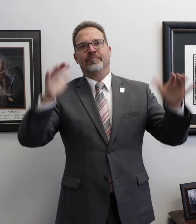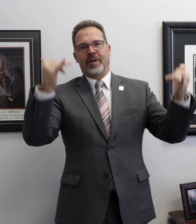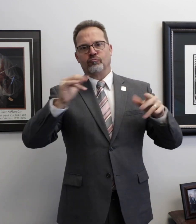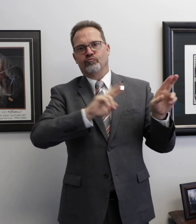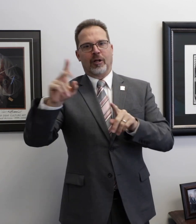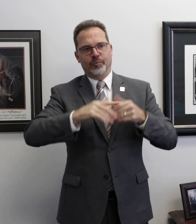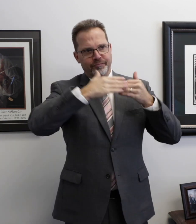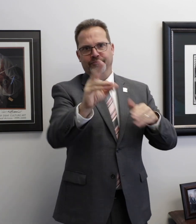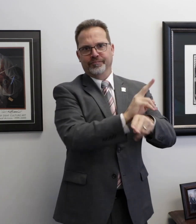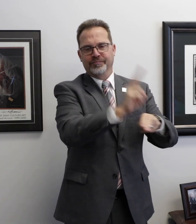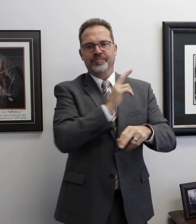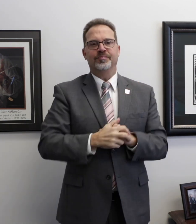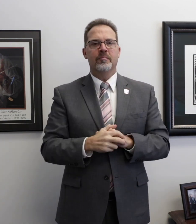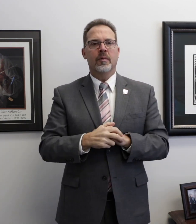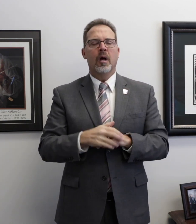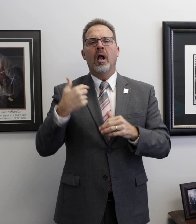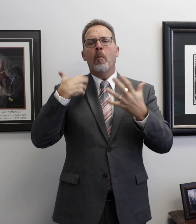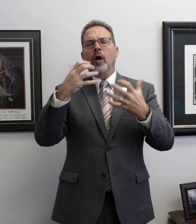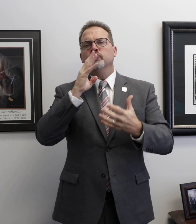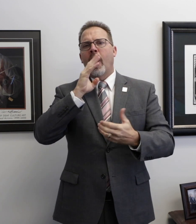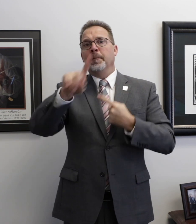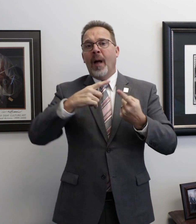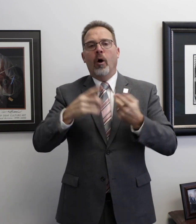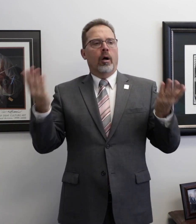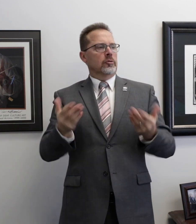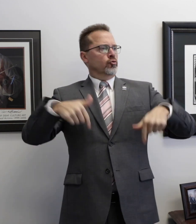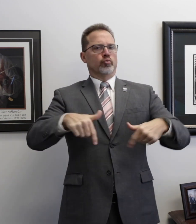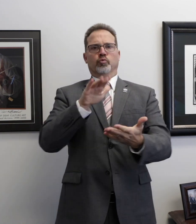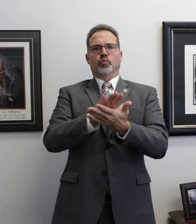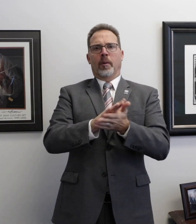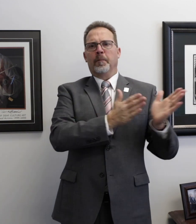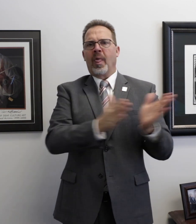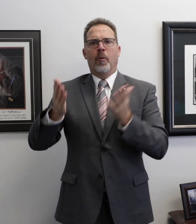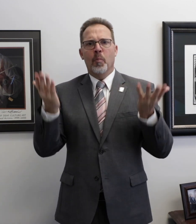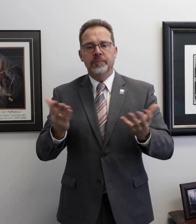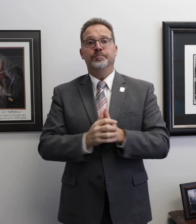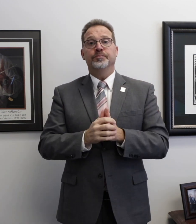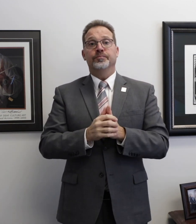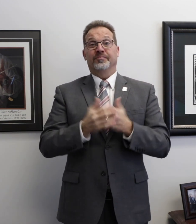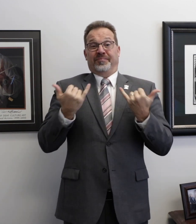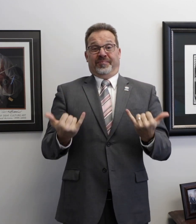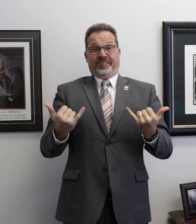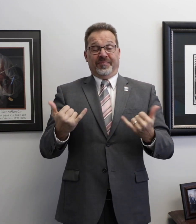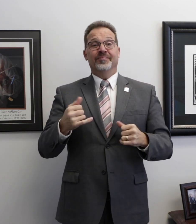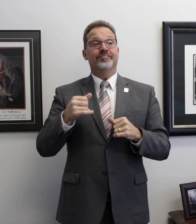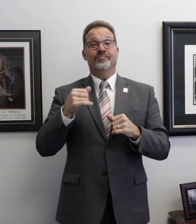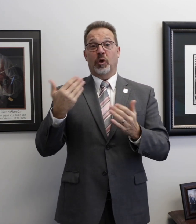come, and thank you all for your patience in this process. I also want to share with you an update about our new project for the